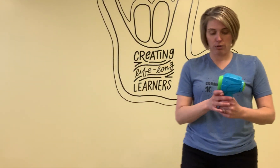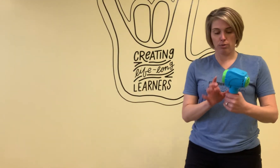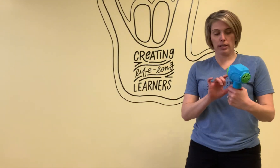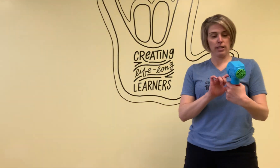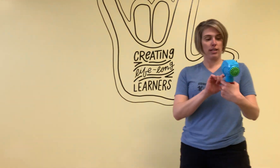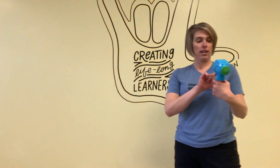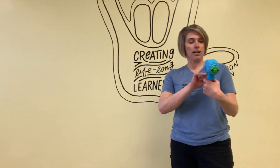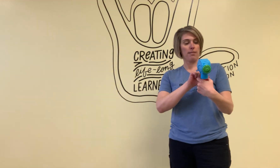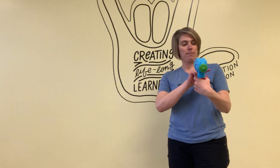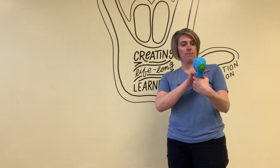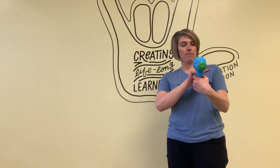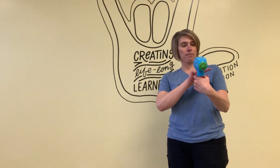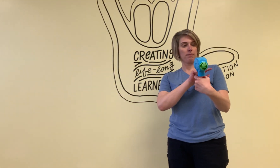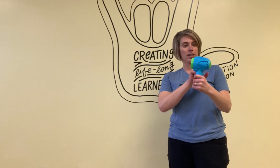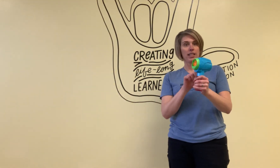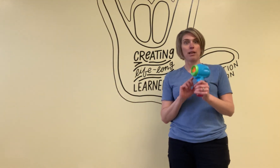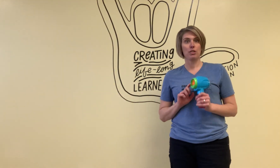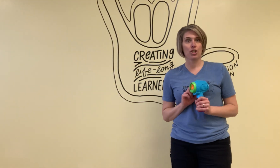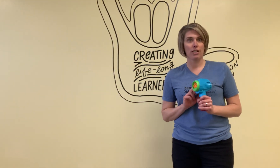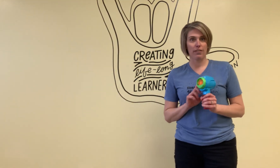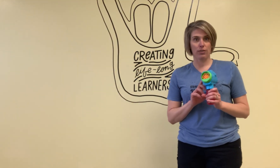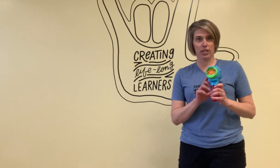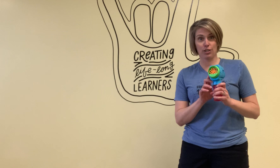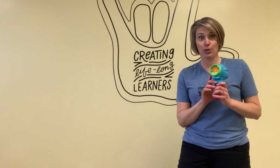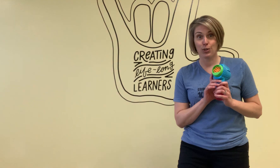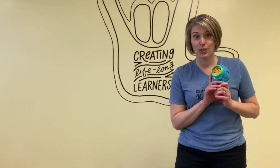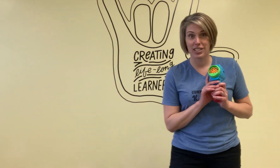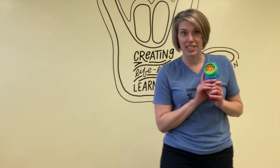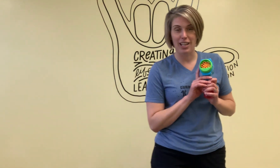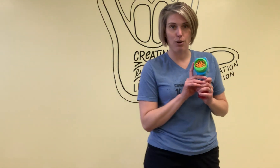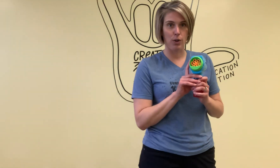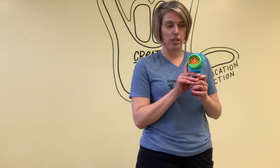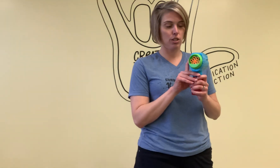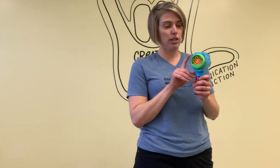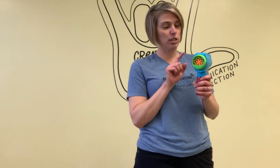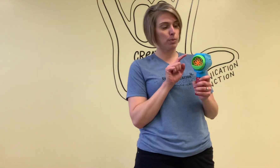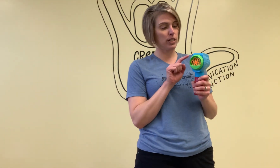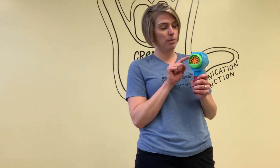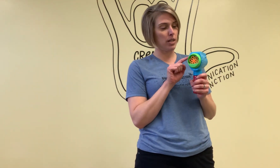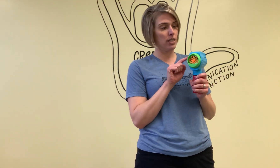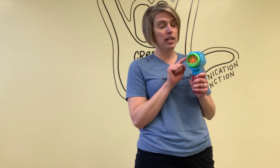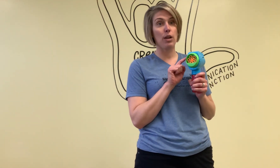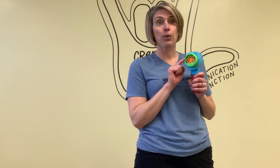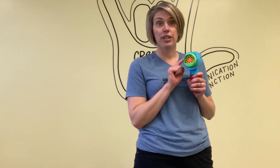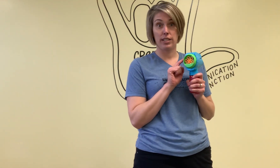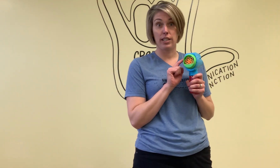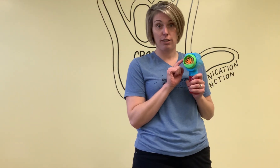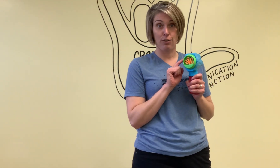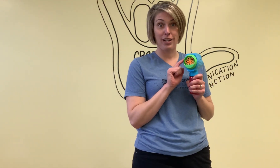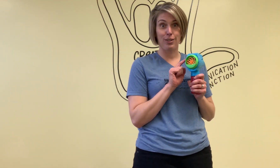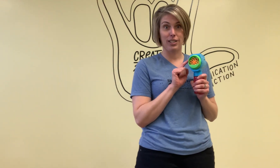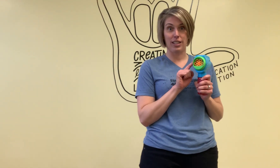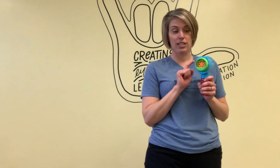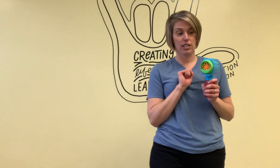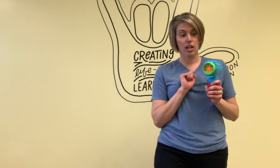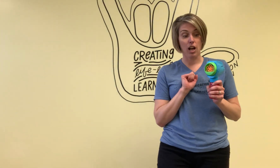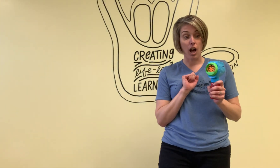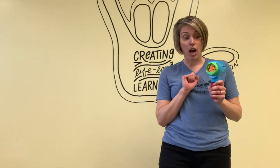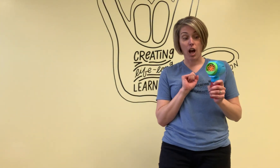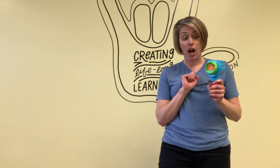classroom that Miss Shea found us. So you get to see how it works. So I just press the button and we're gonna sing. Are you ready? It goes like this.